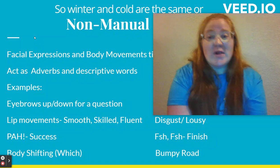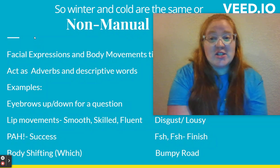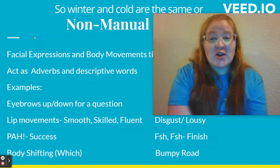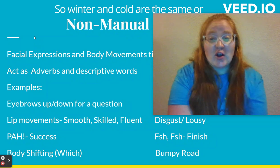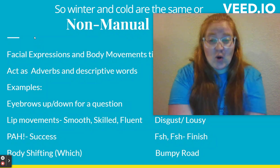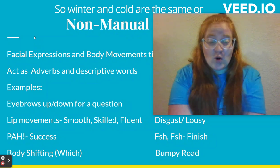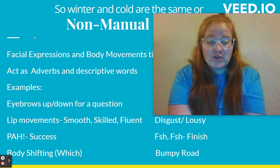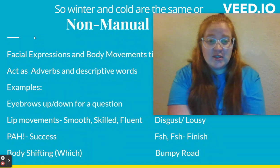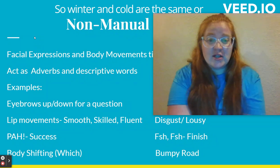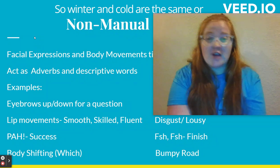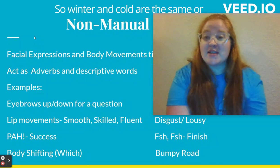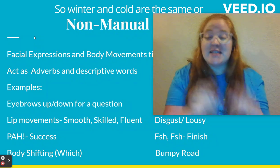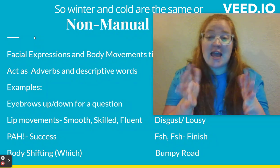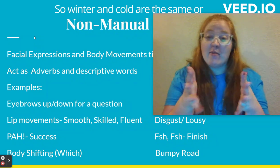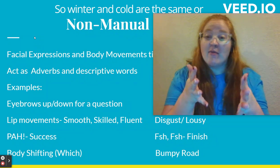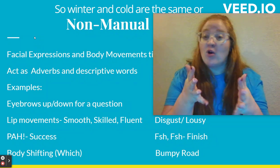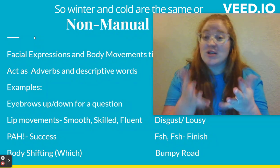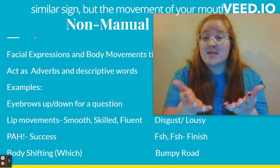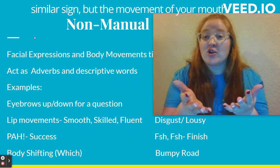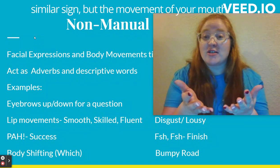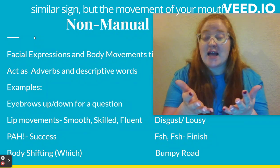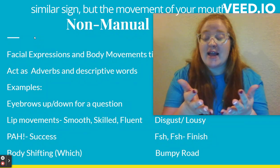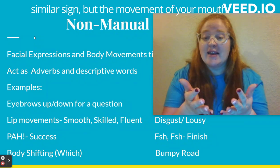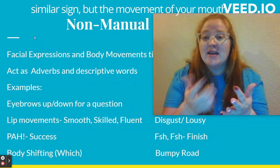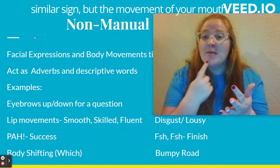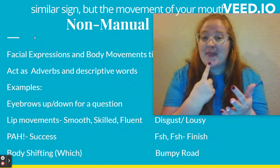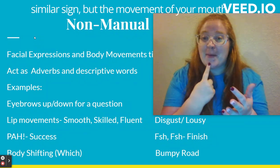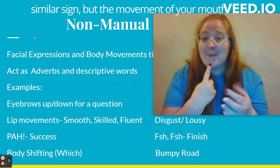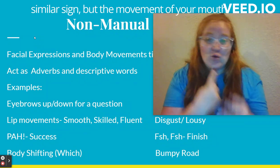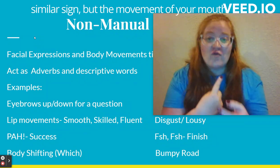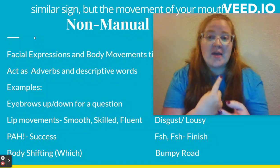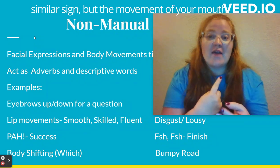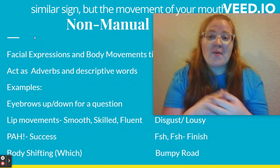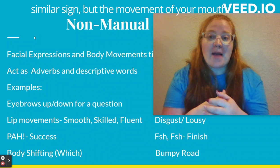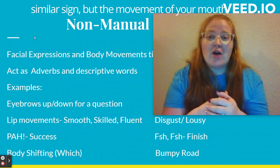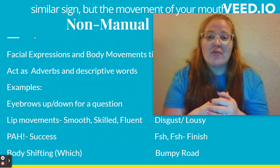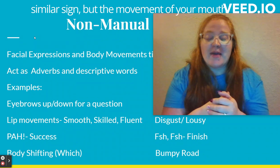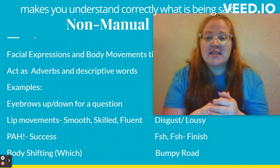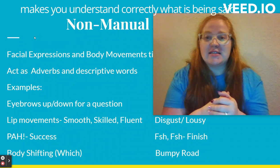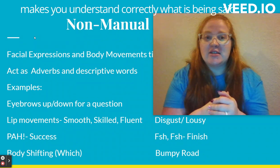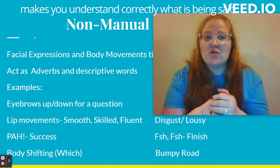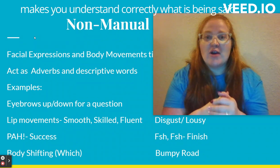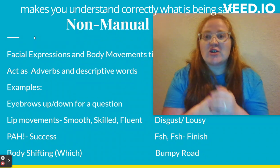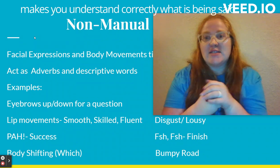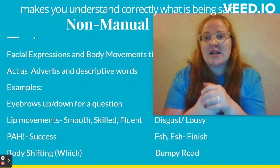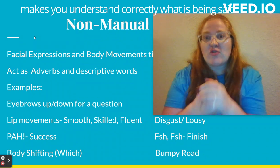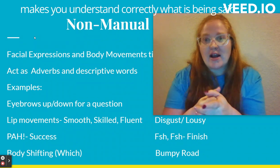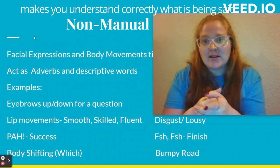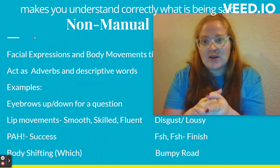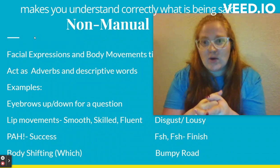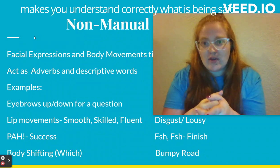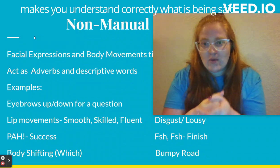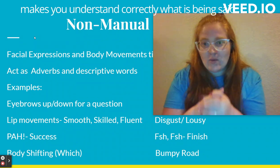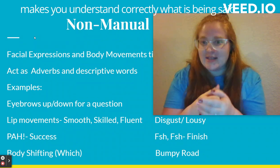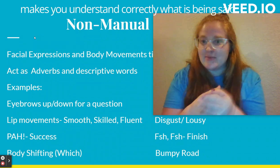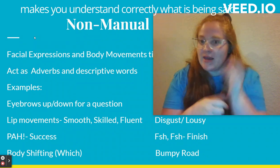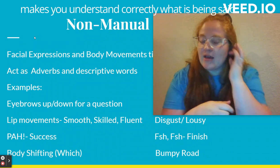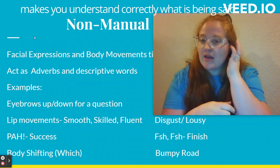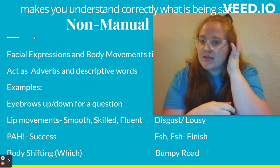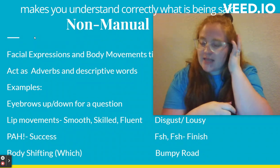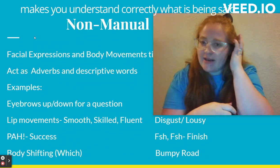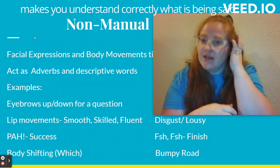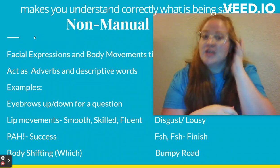so winter and cold are the same or similar sign, but the movement of your mouth makes you understand correctly what